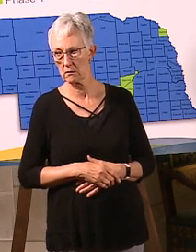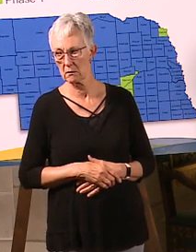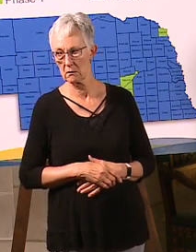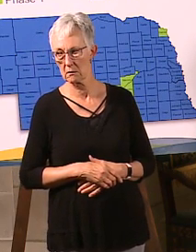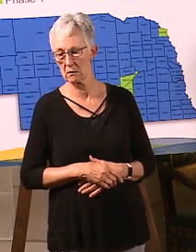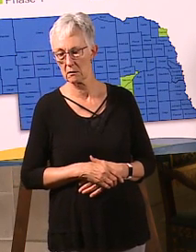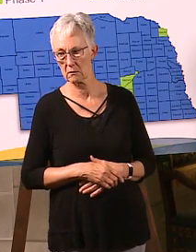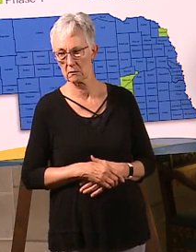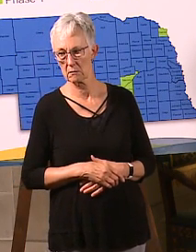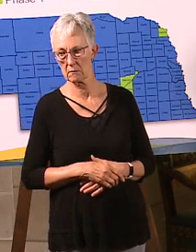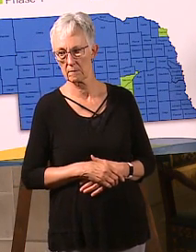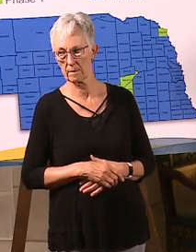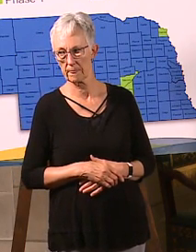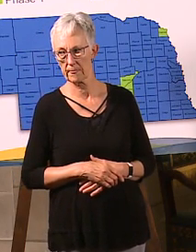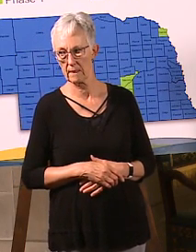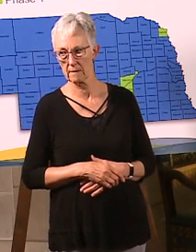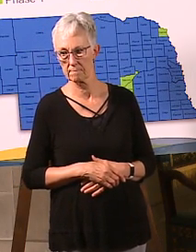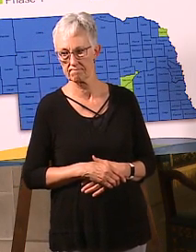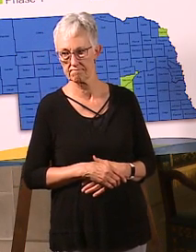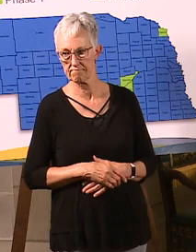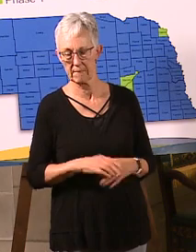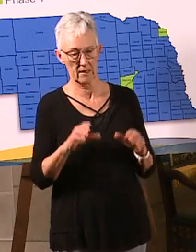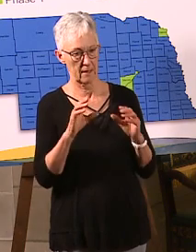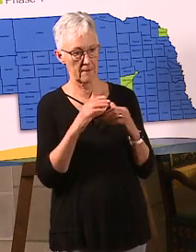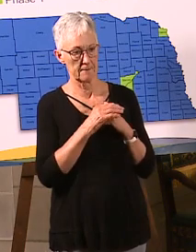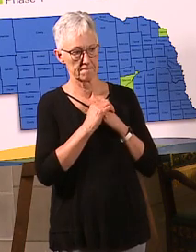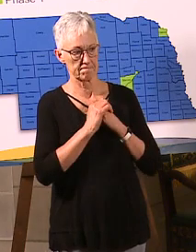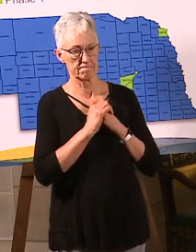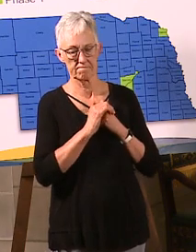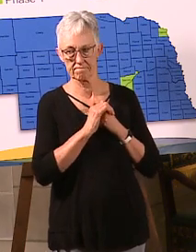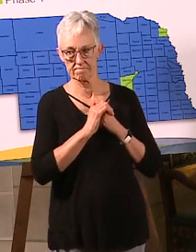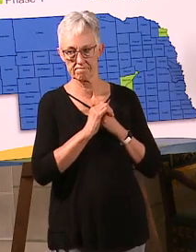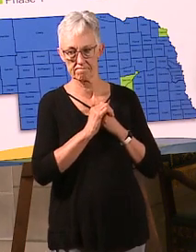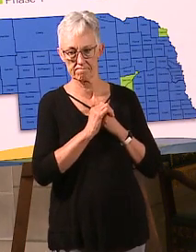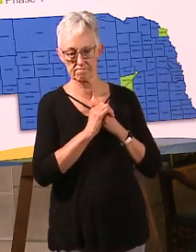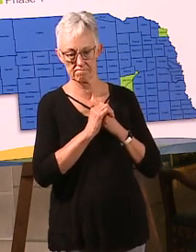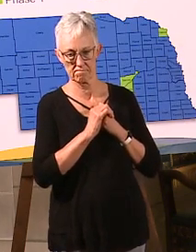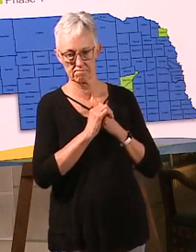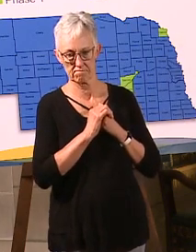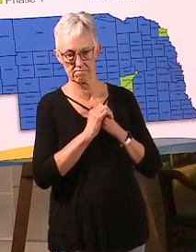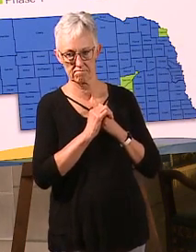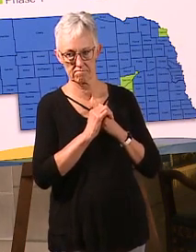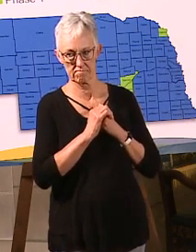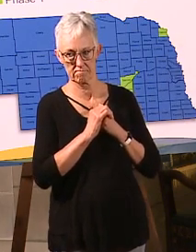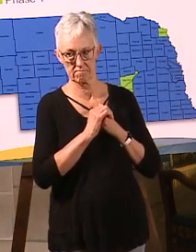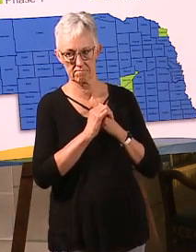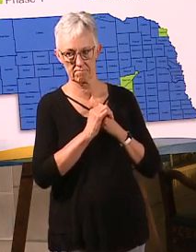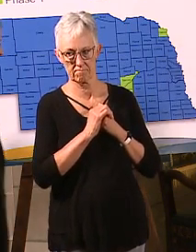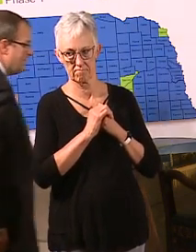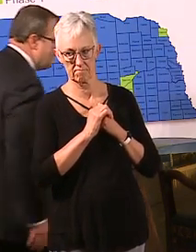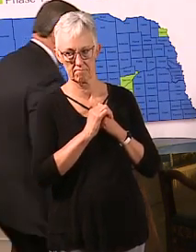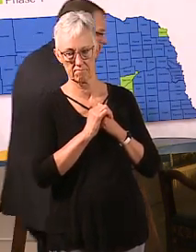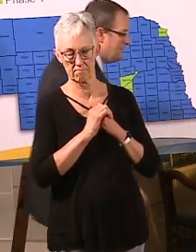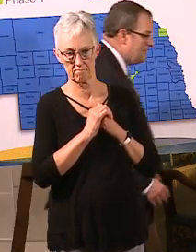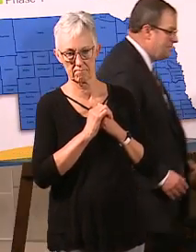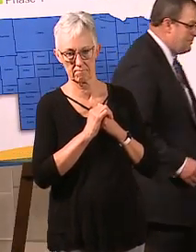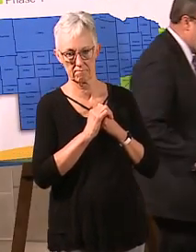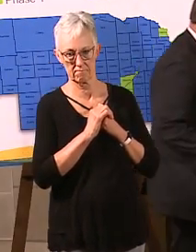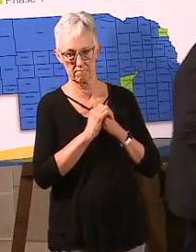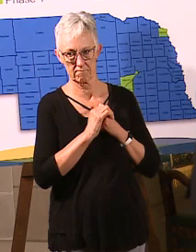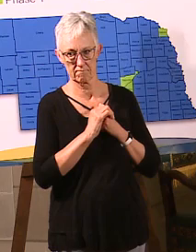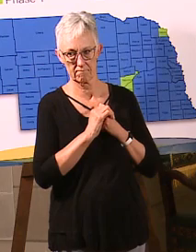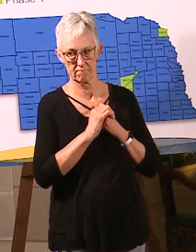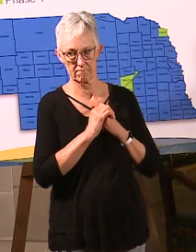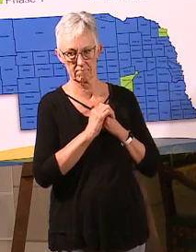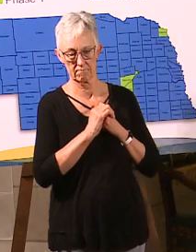long ago, how that has come along and what you guys have seen progress-wise. You kind of mentioned you're trying to ease into this.